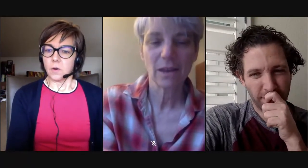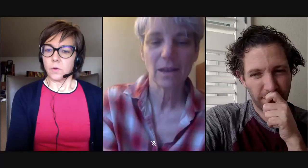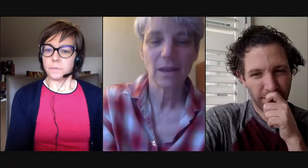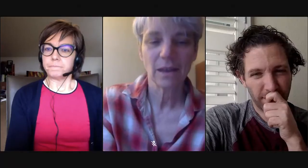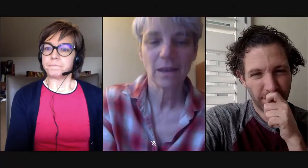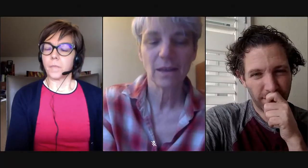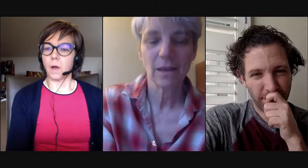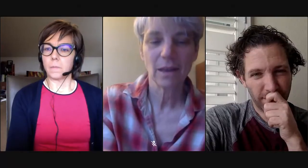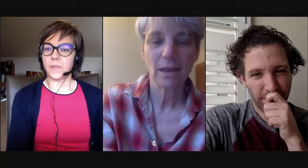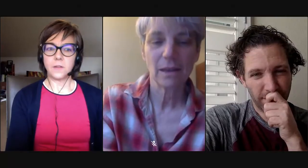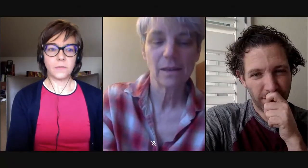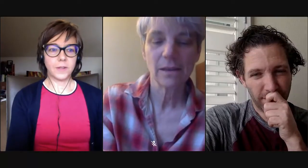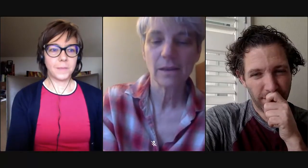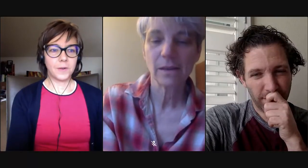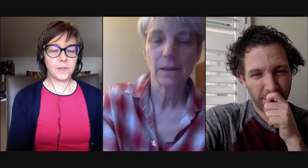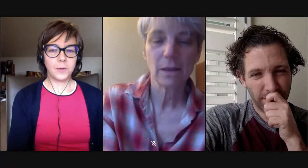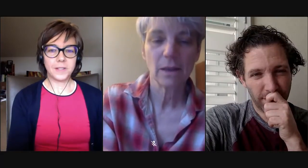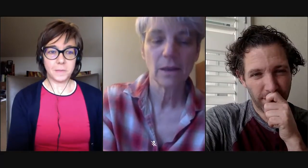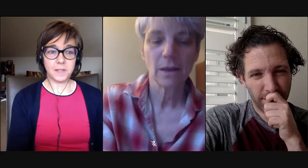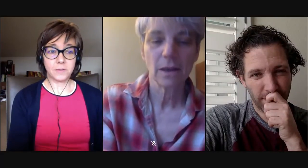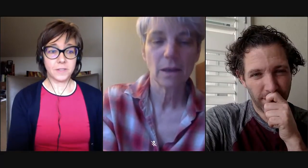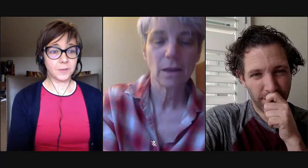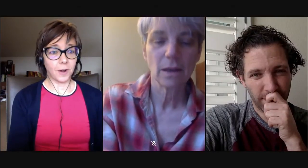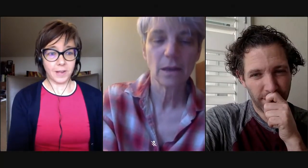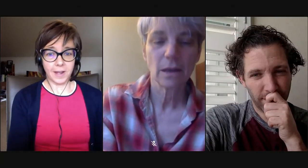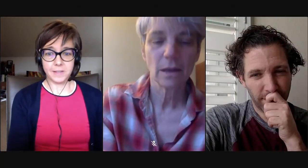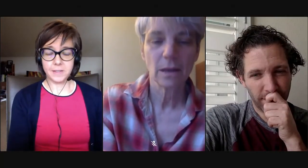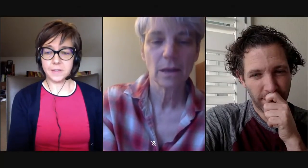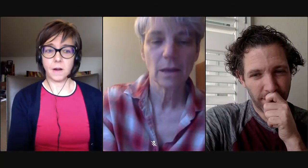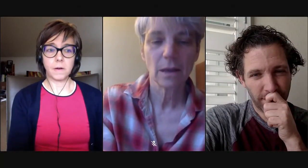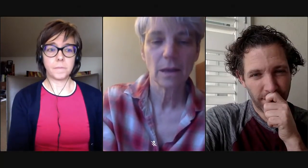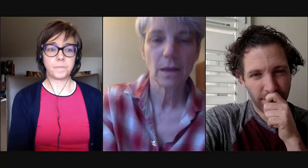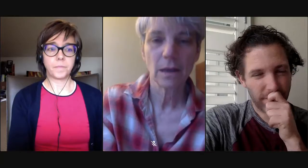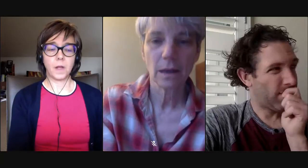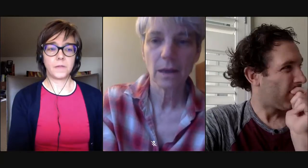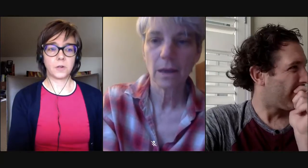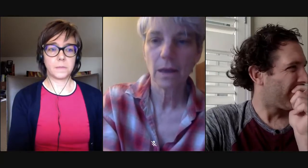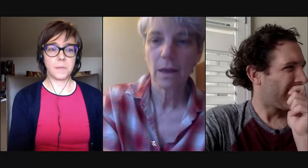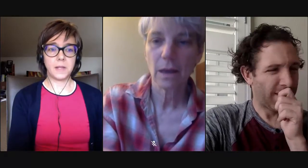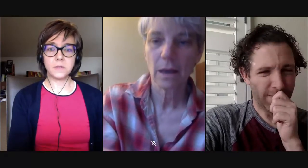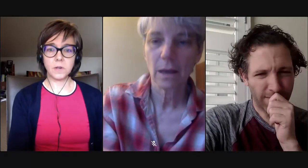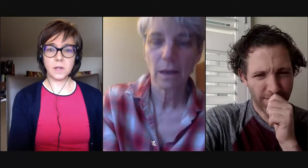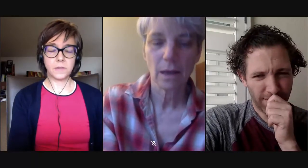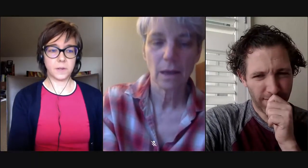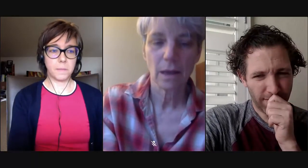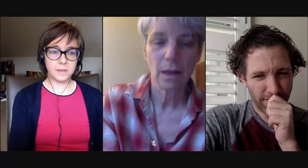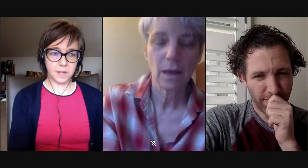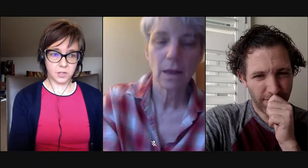So thank you for letting me know that you can see me. So this is Crowdcast. There's a main screen, there's a main session, and then